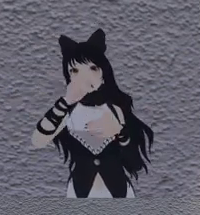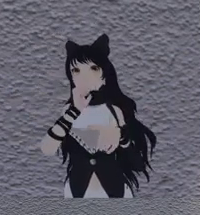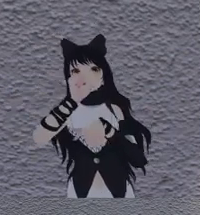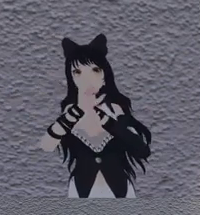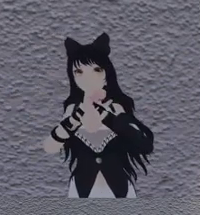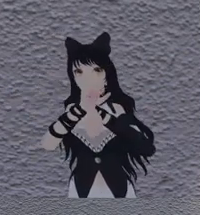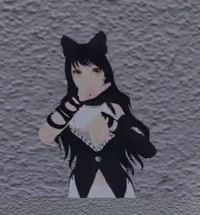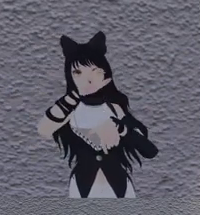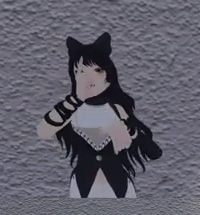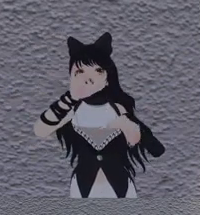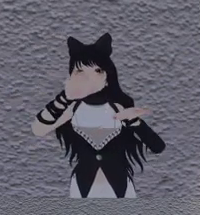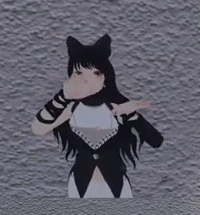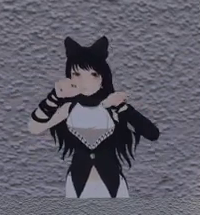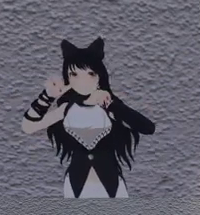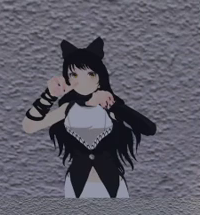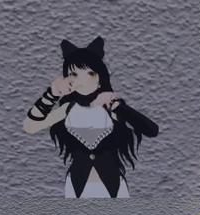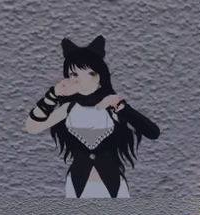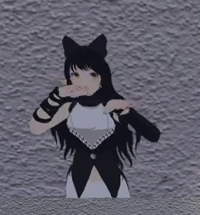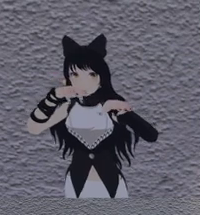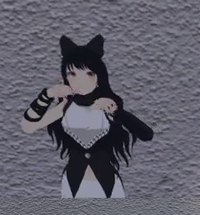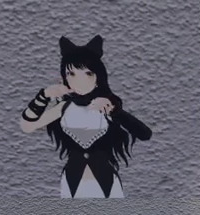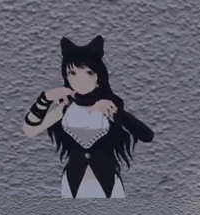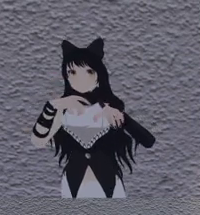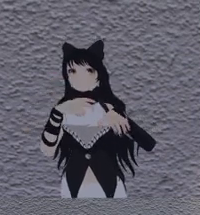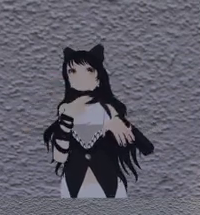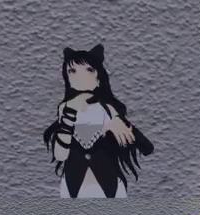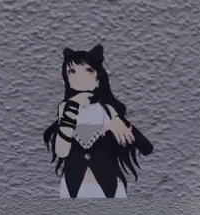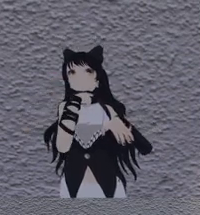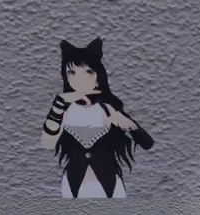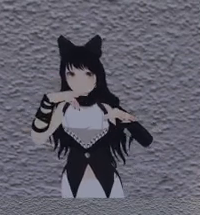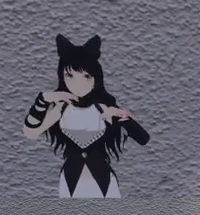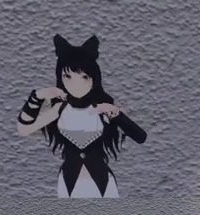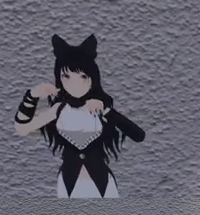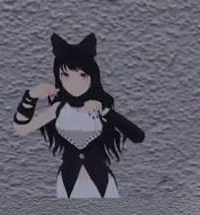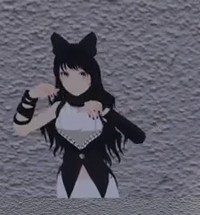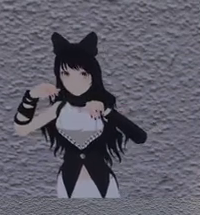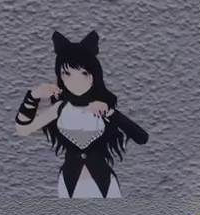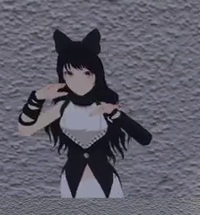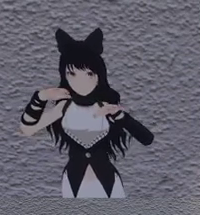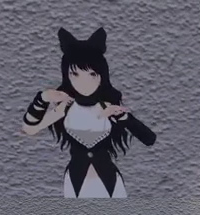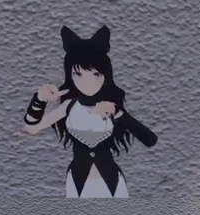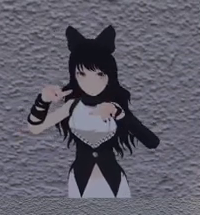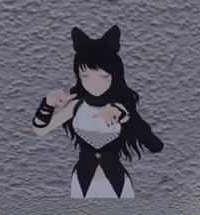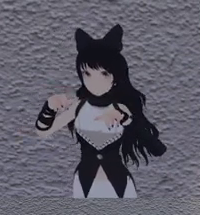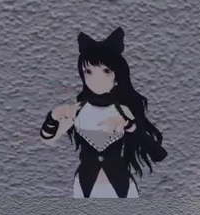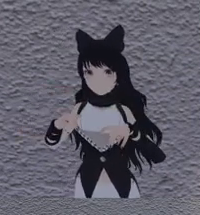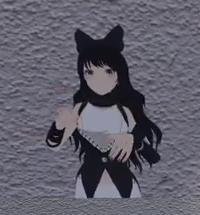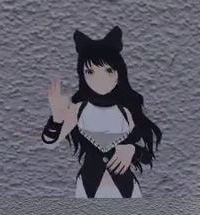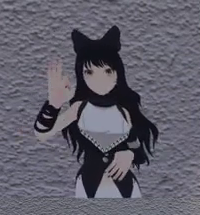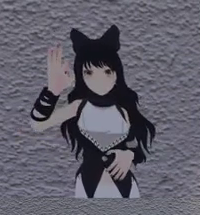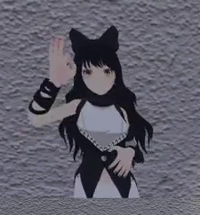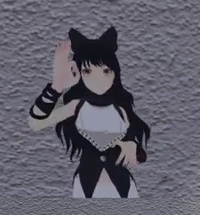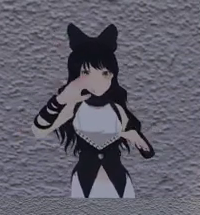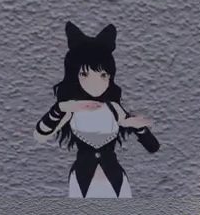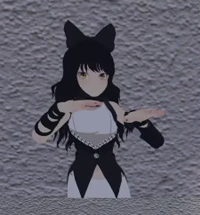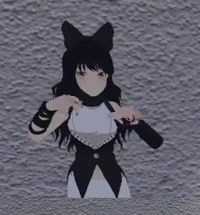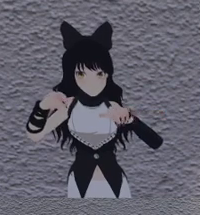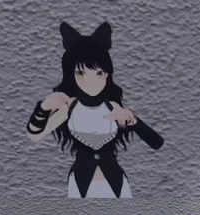like going all over the place, nothing happening. That's freeze. You could also use that. You're stuck. You're